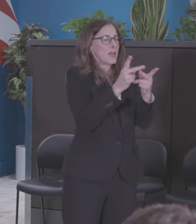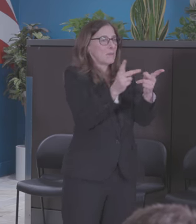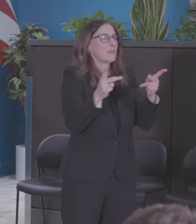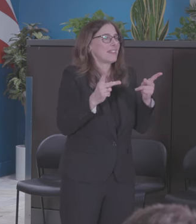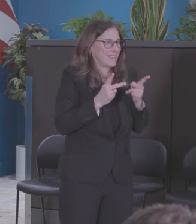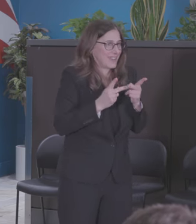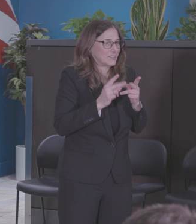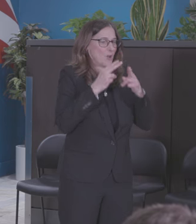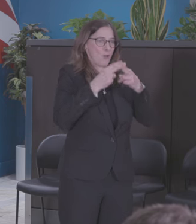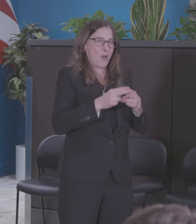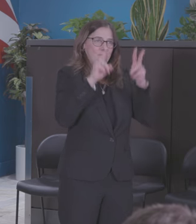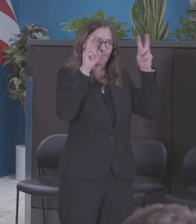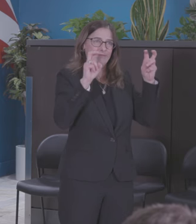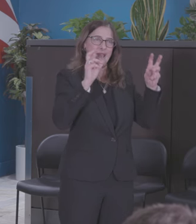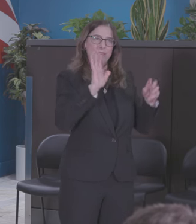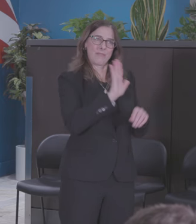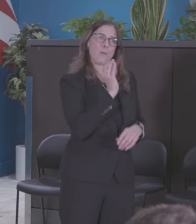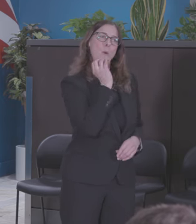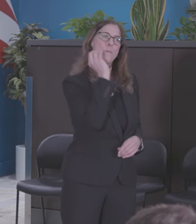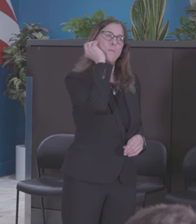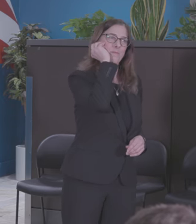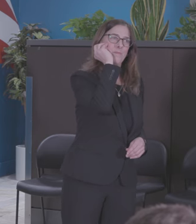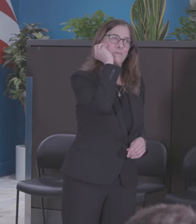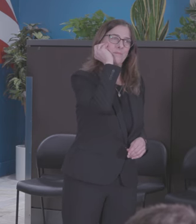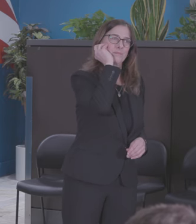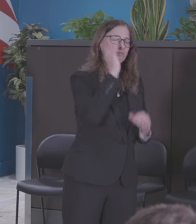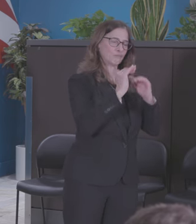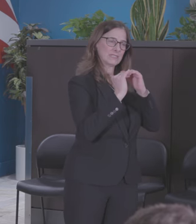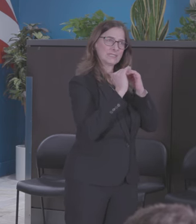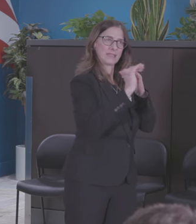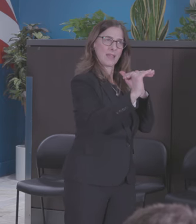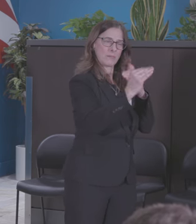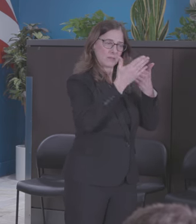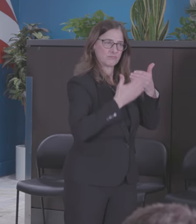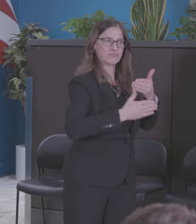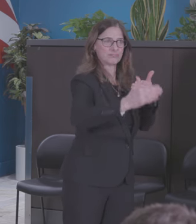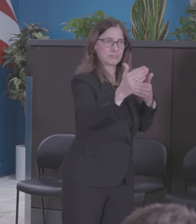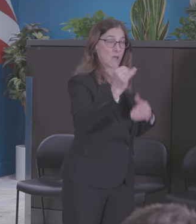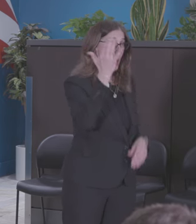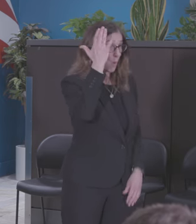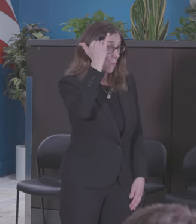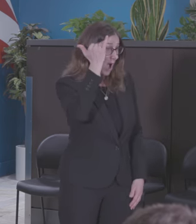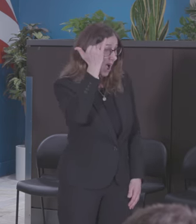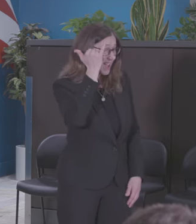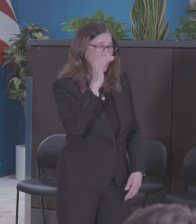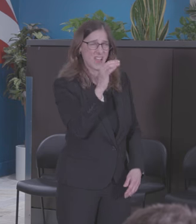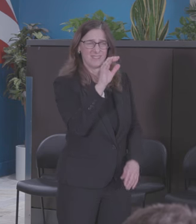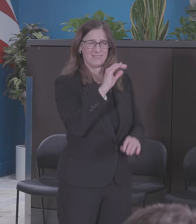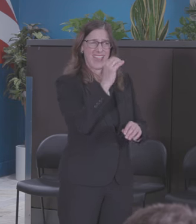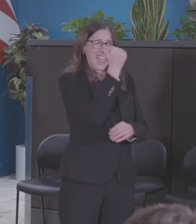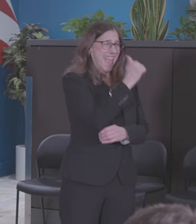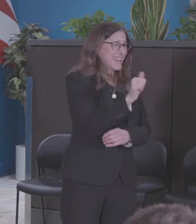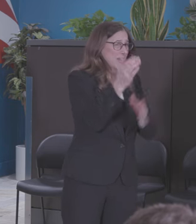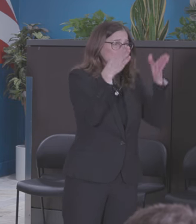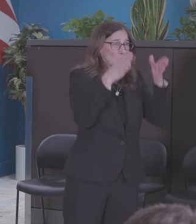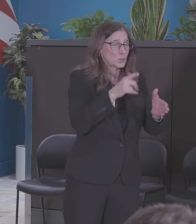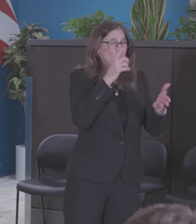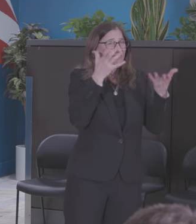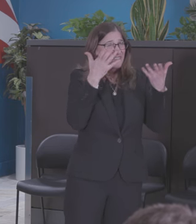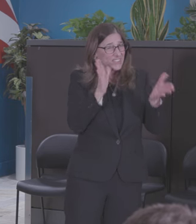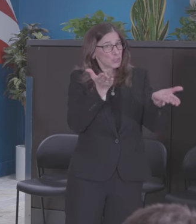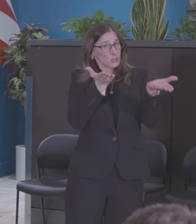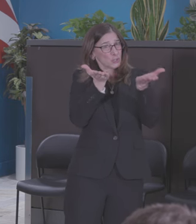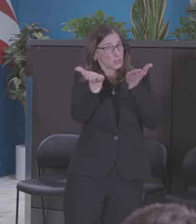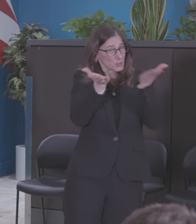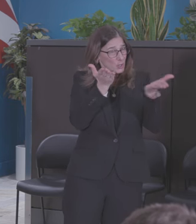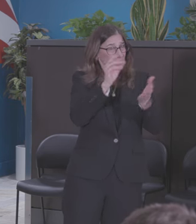home. And the reason is simple. No one who served our country should ever have to worry about having a